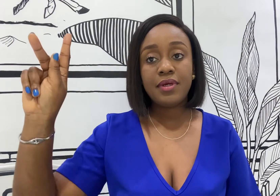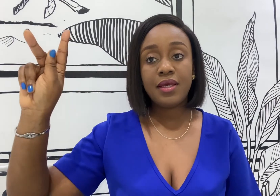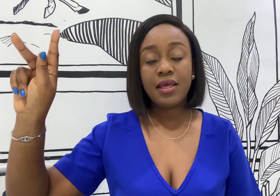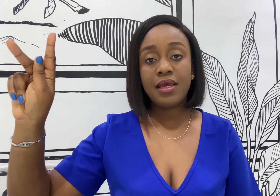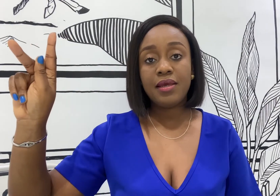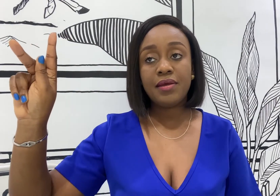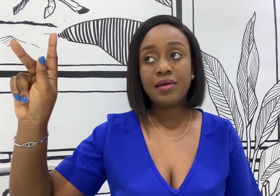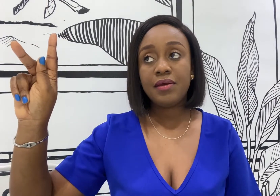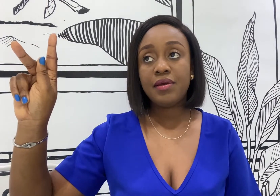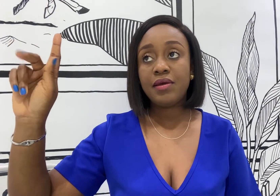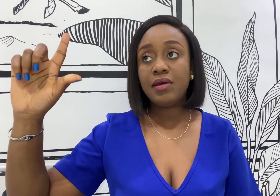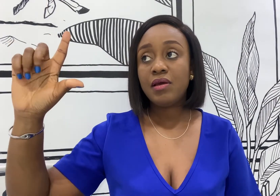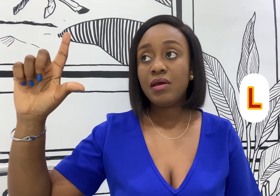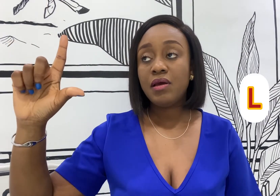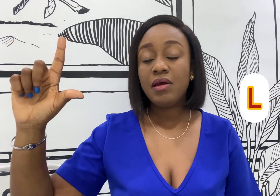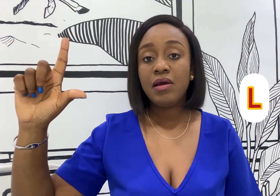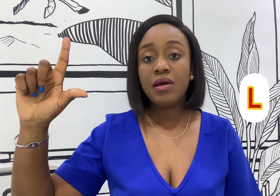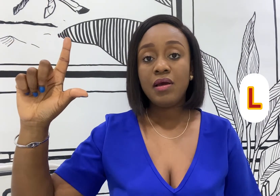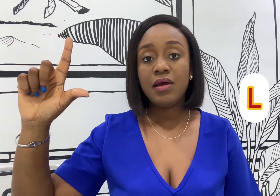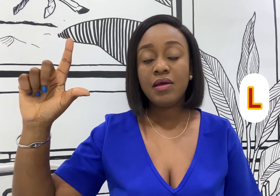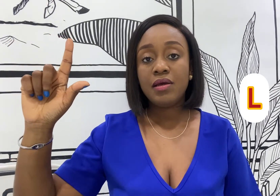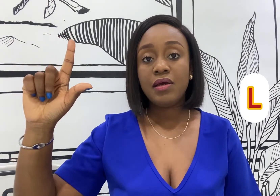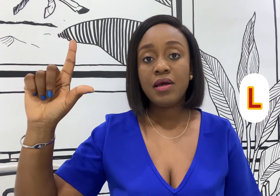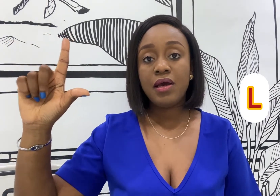K. Yup. L,